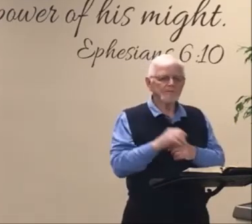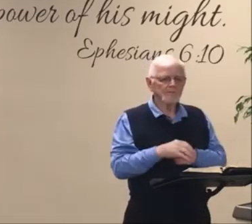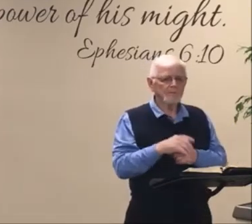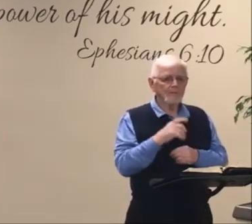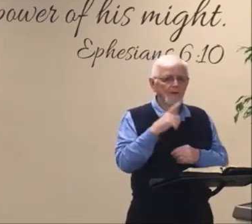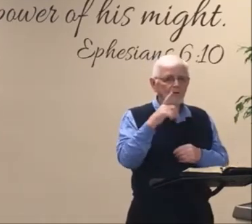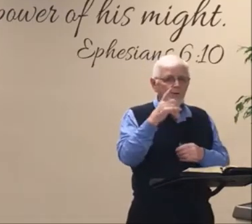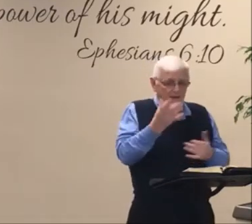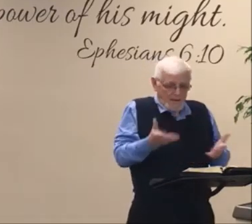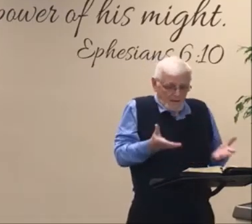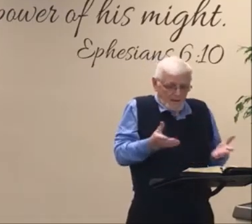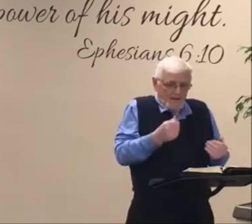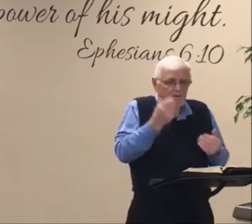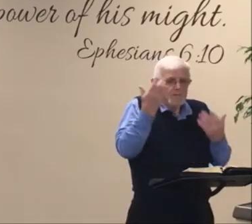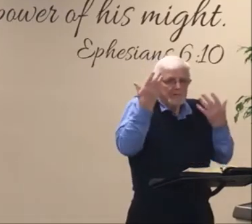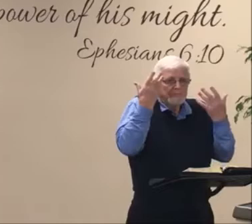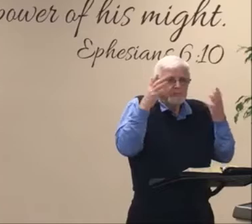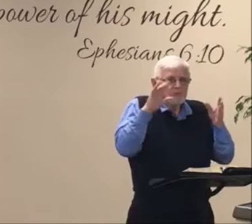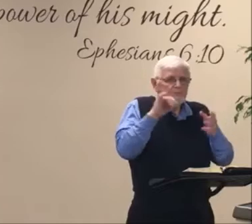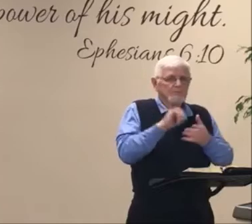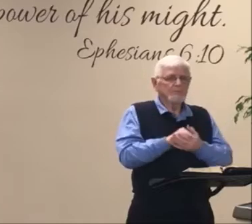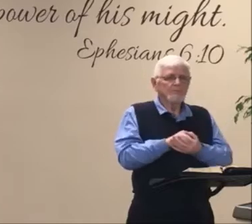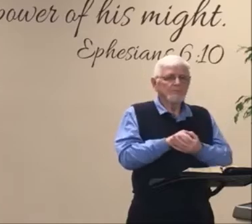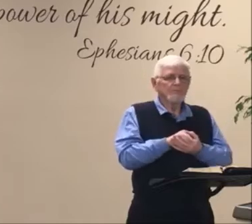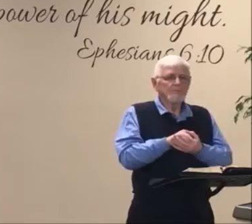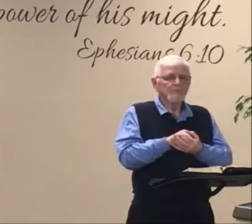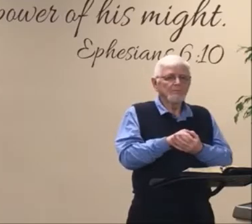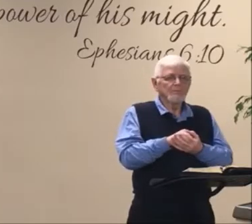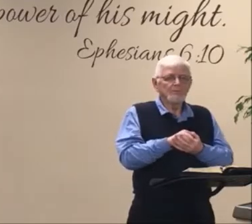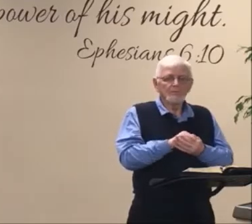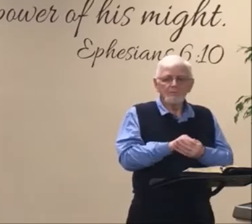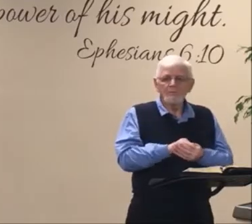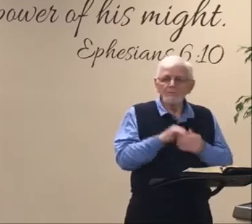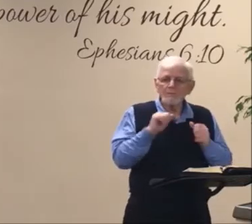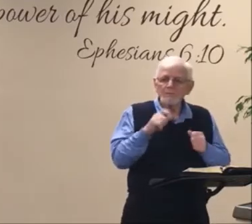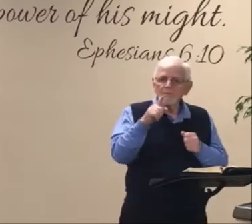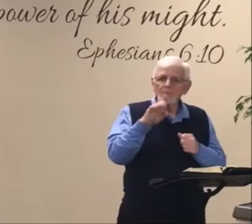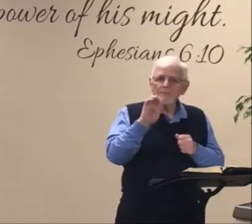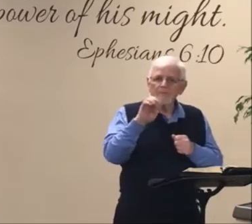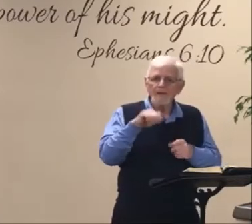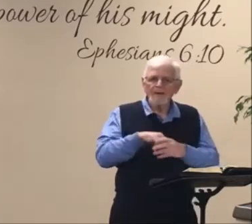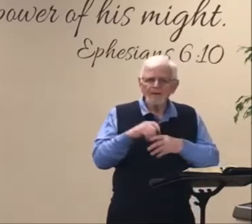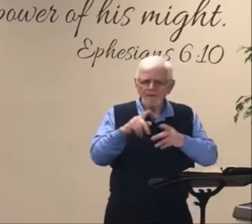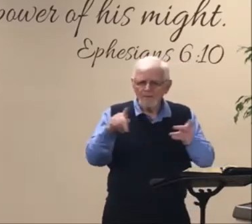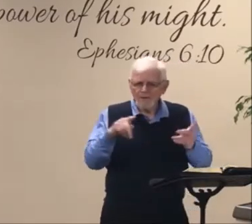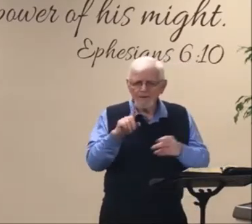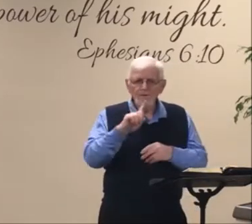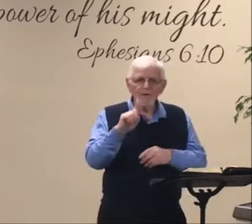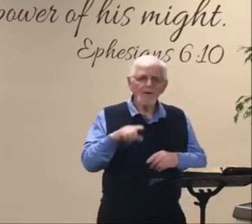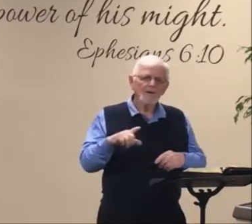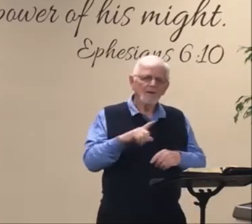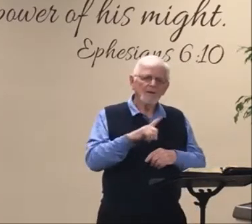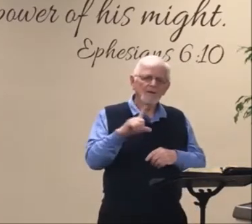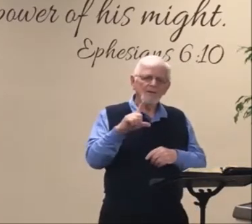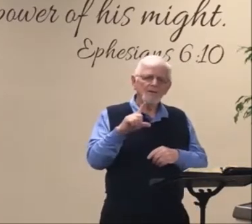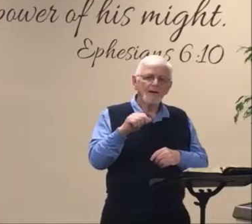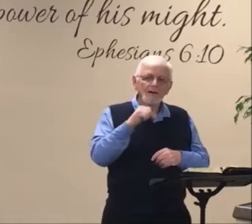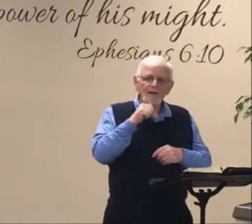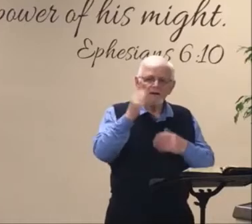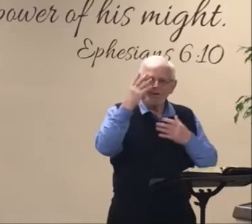it not. And I knew it not. Could you ever be in a place where the Lord was and you not know the Lord's